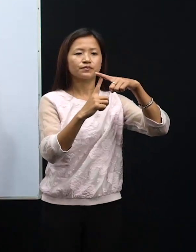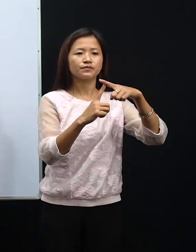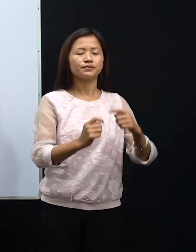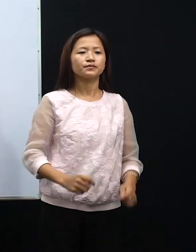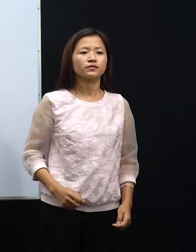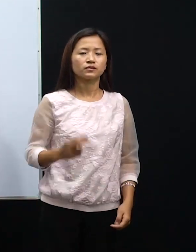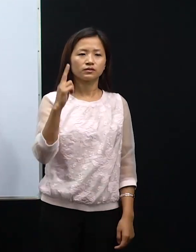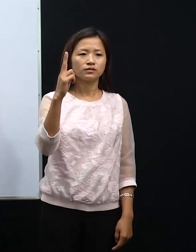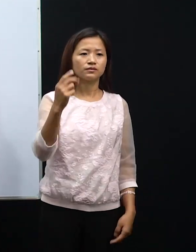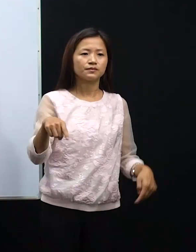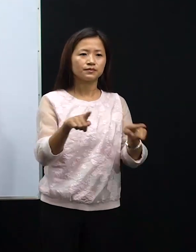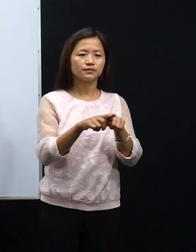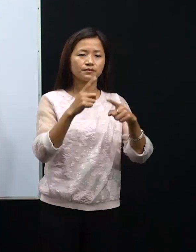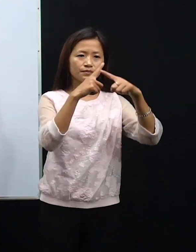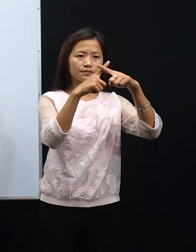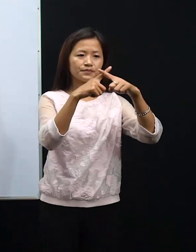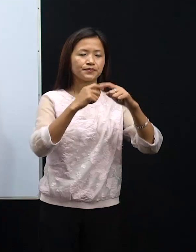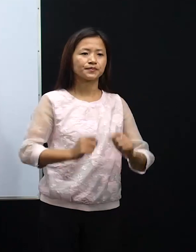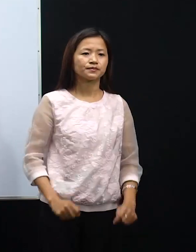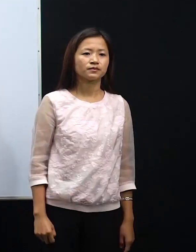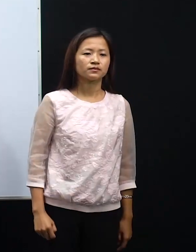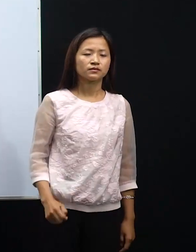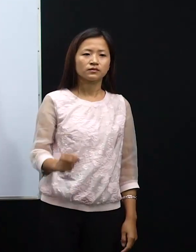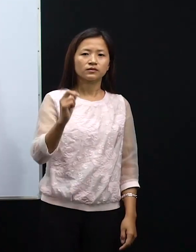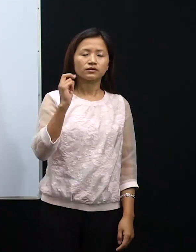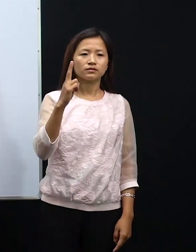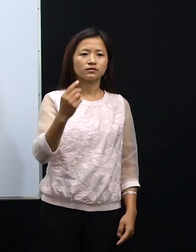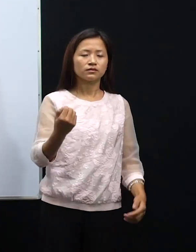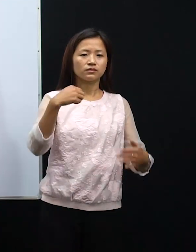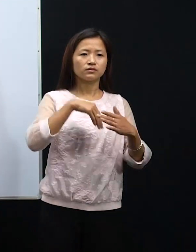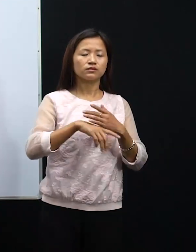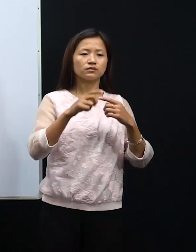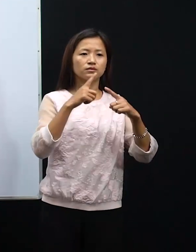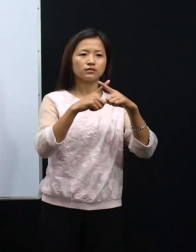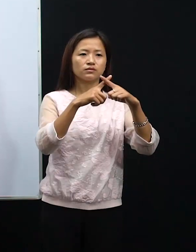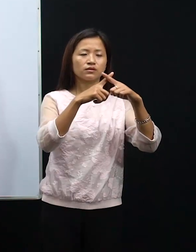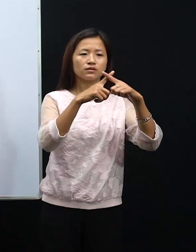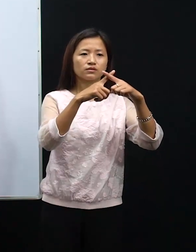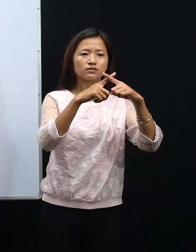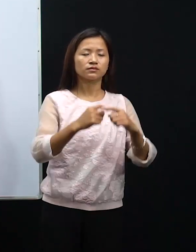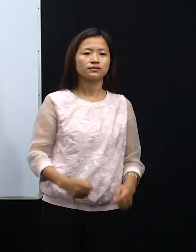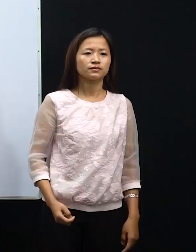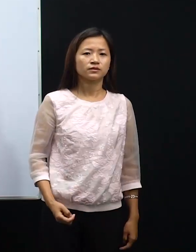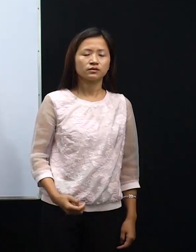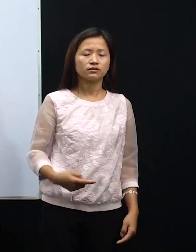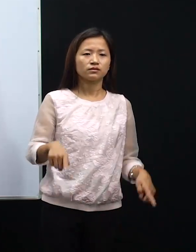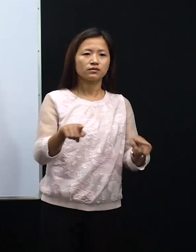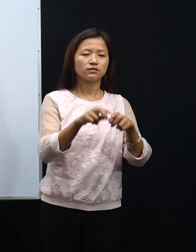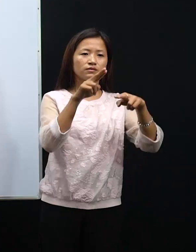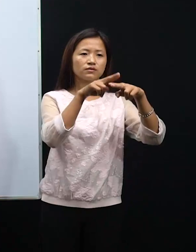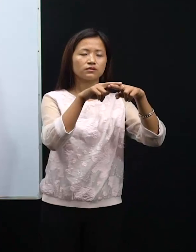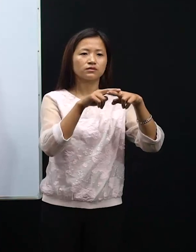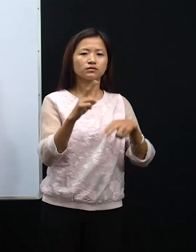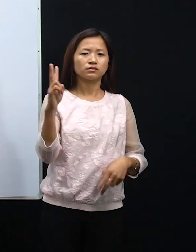2 and x. 2 into x. So your factors will be 2 and x.